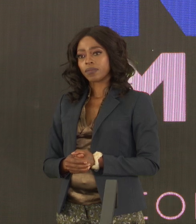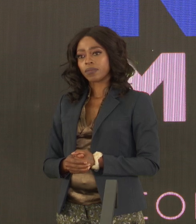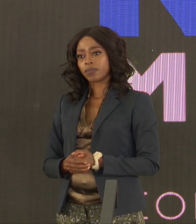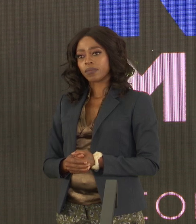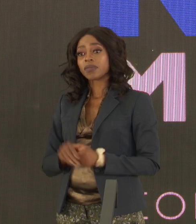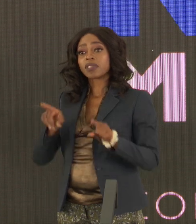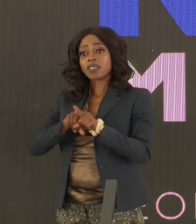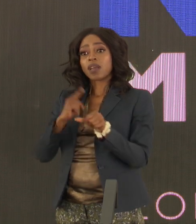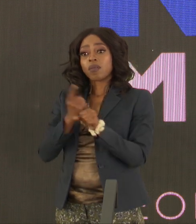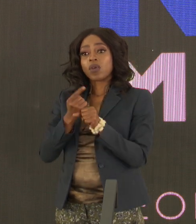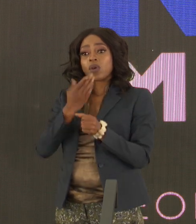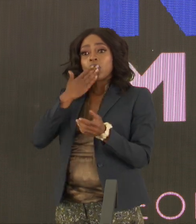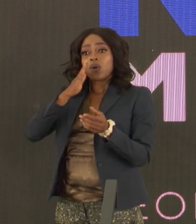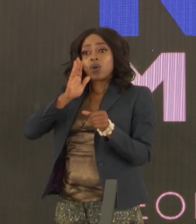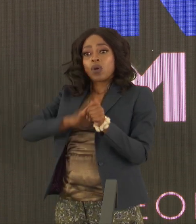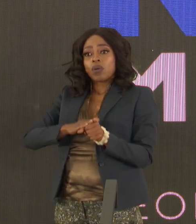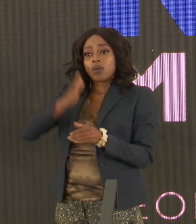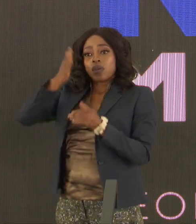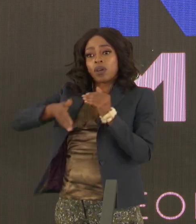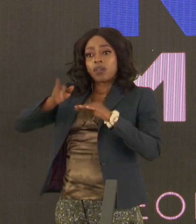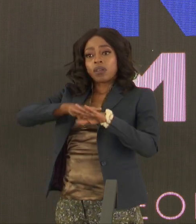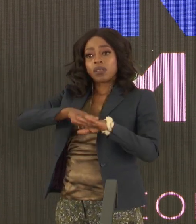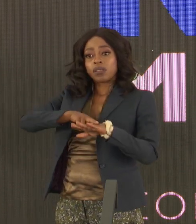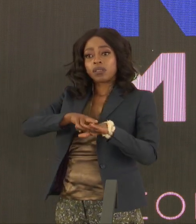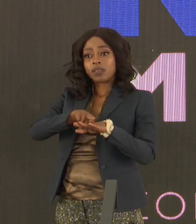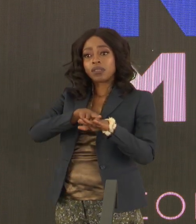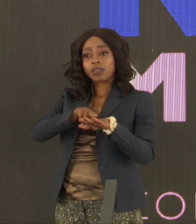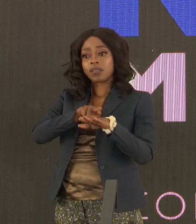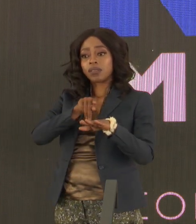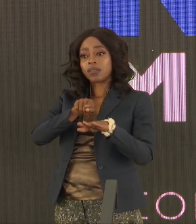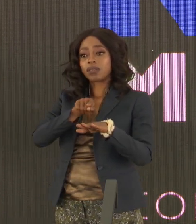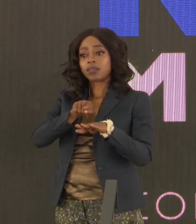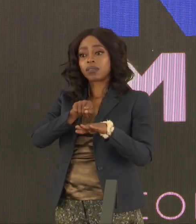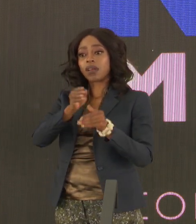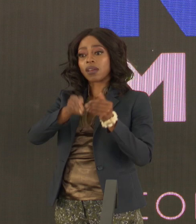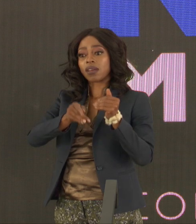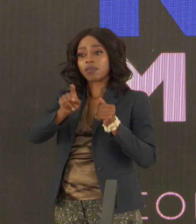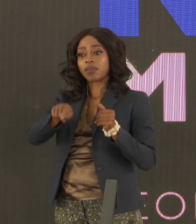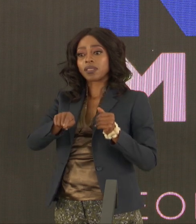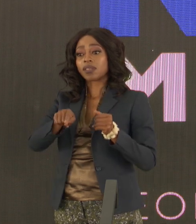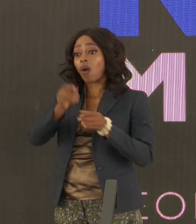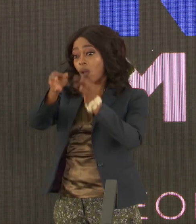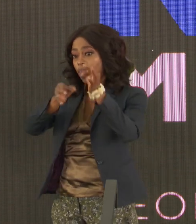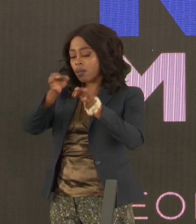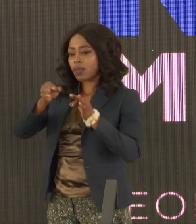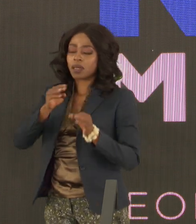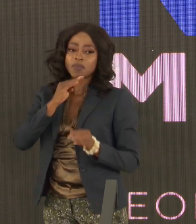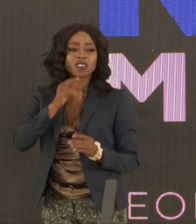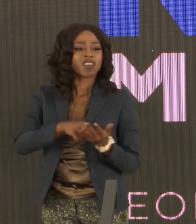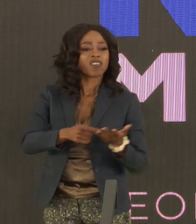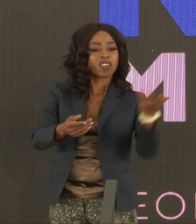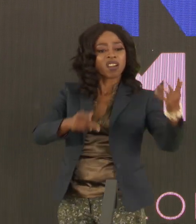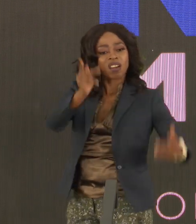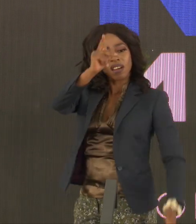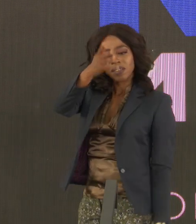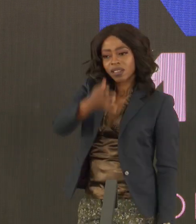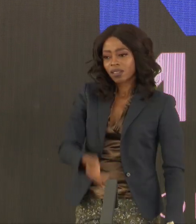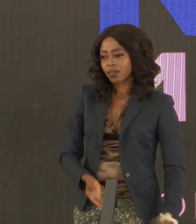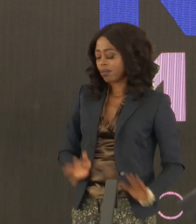And we must commit to end racism. Let me say what racism is. It's not somebody calling you the K